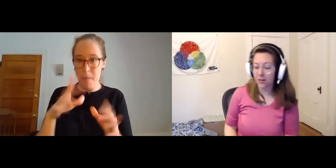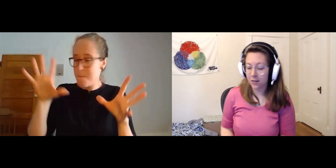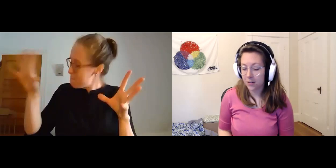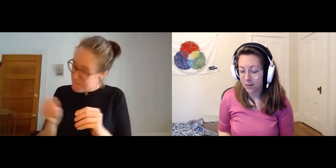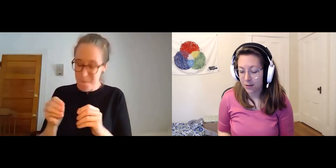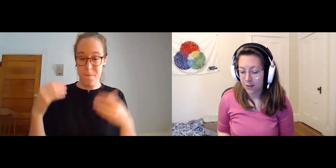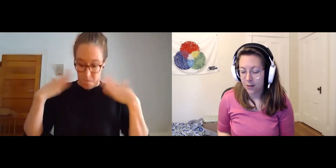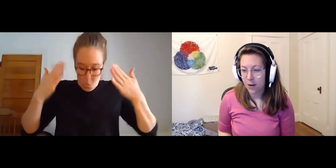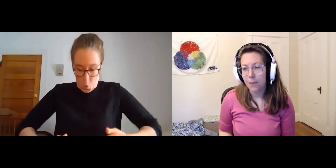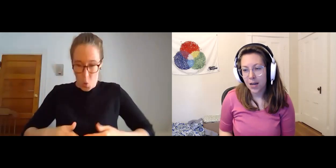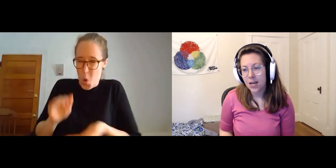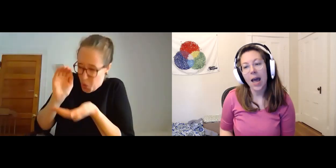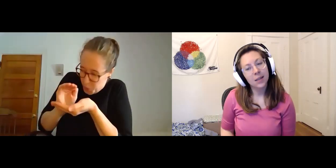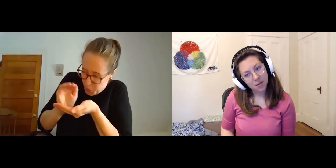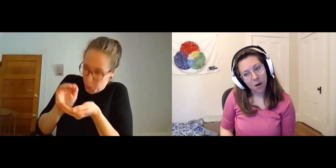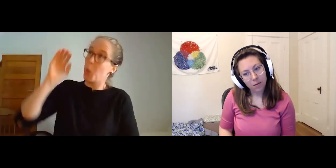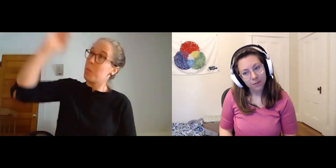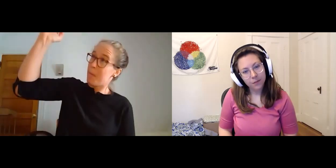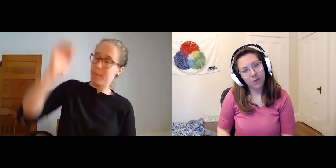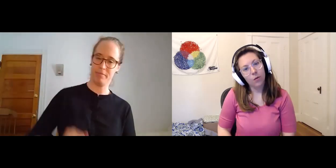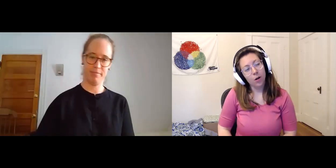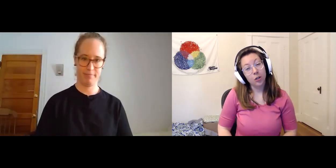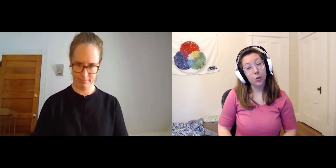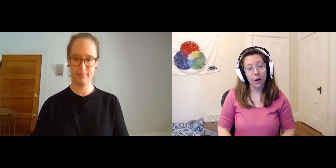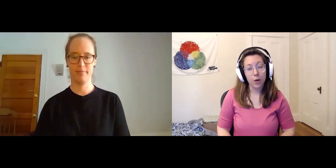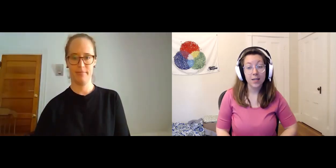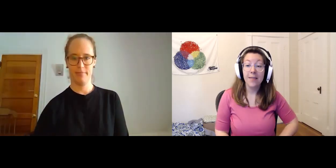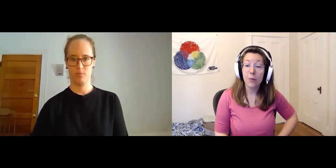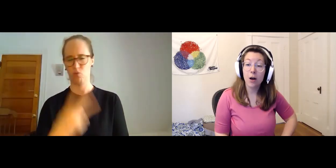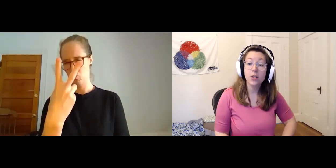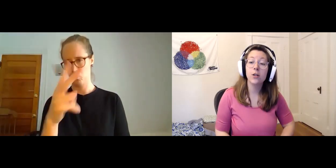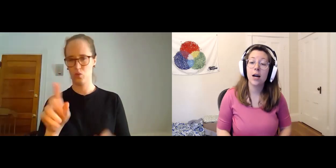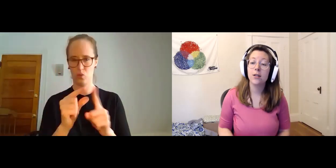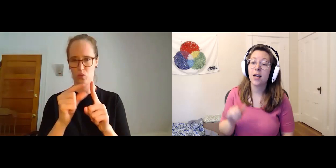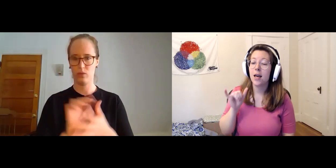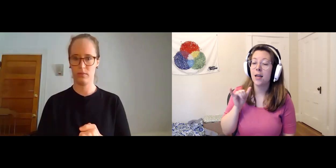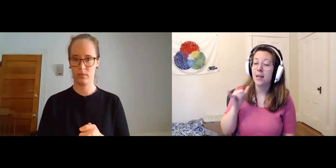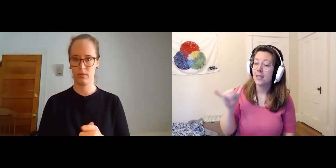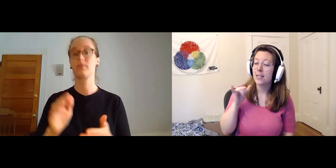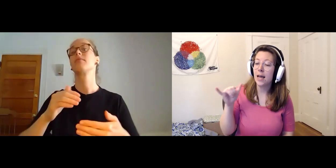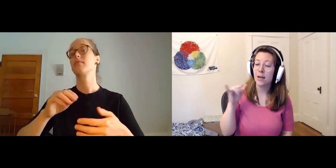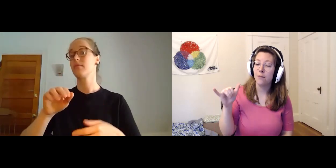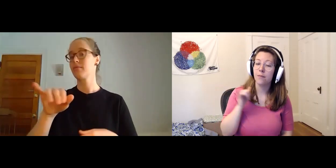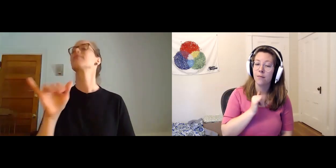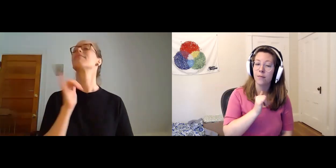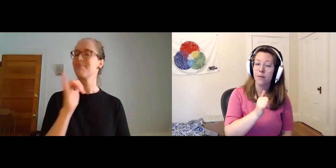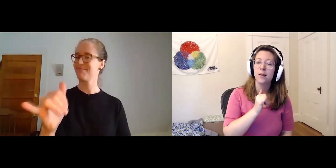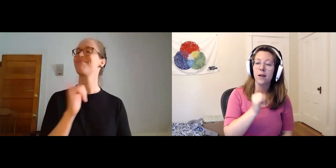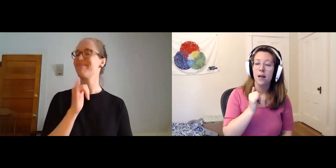here. Big and small are 2 of our words. And then we also learned how to say